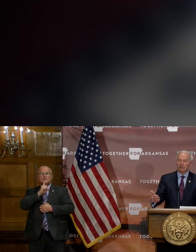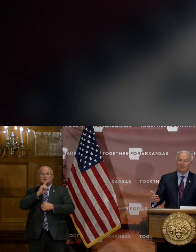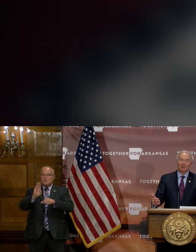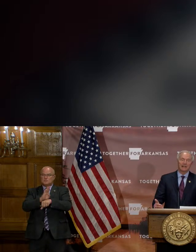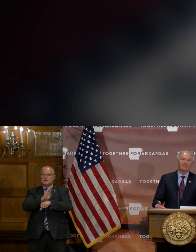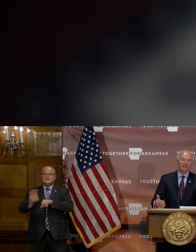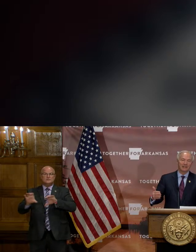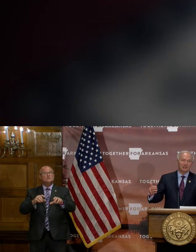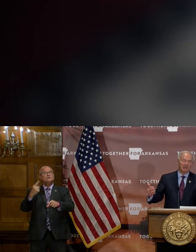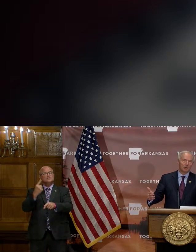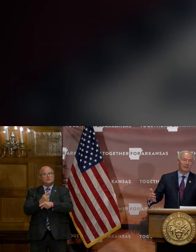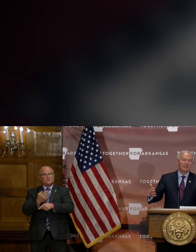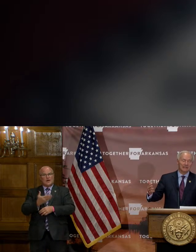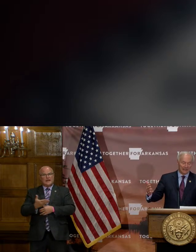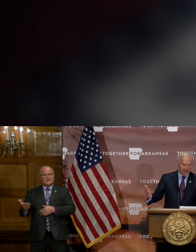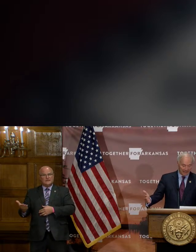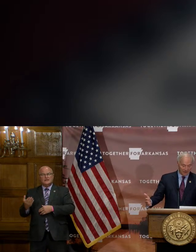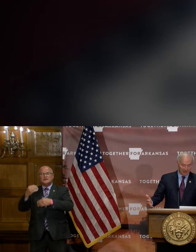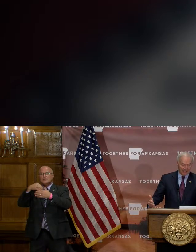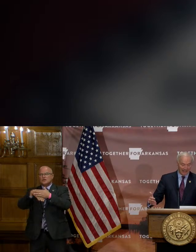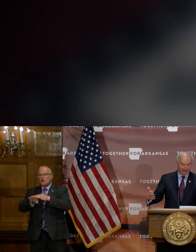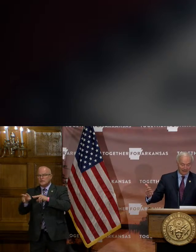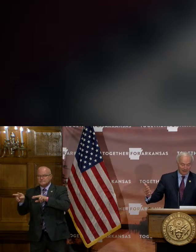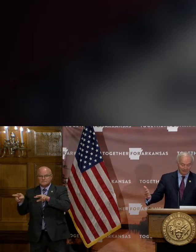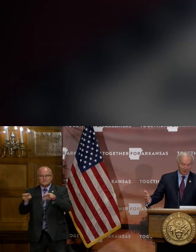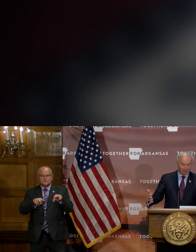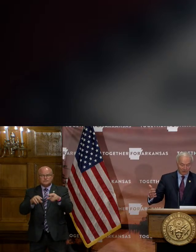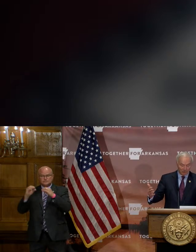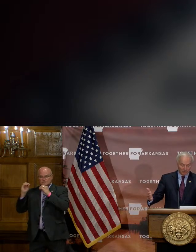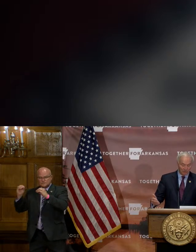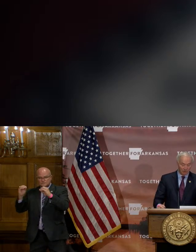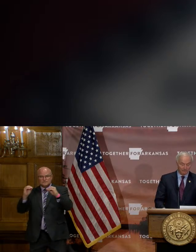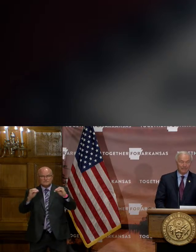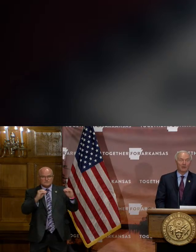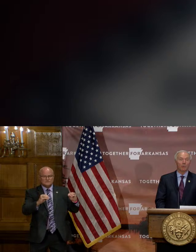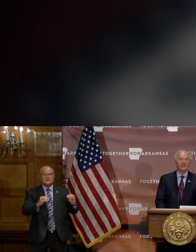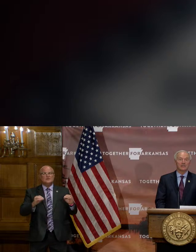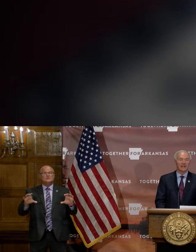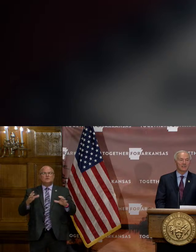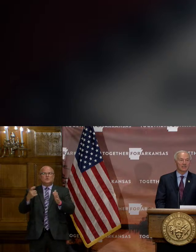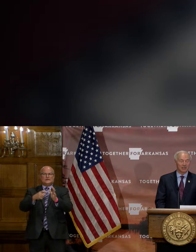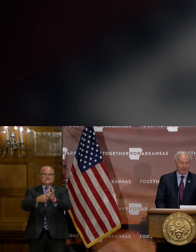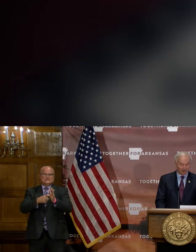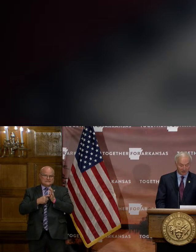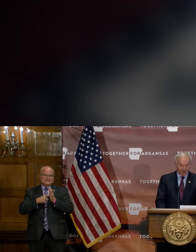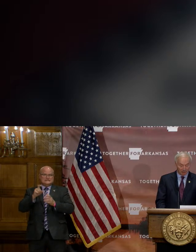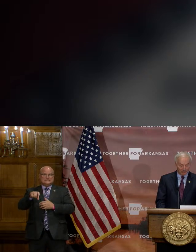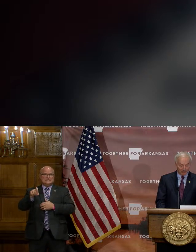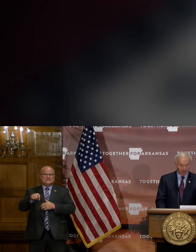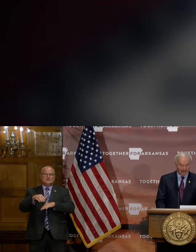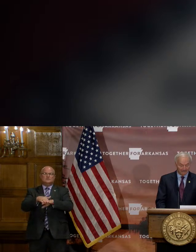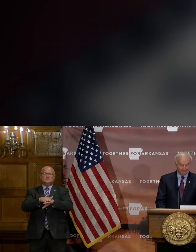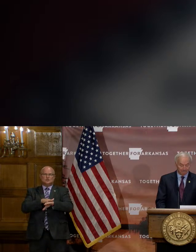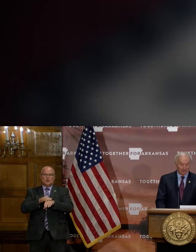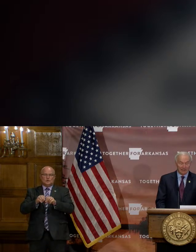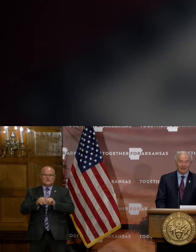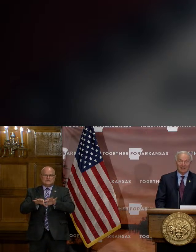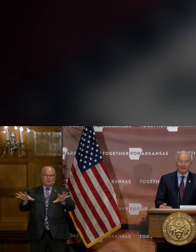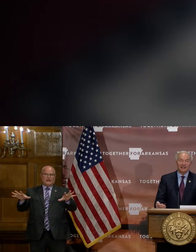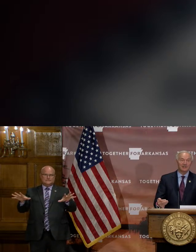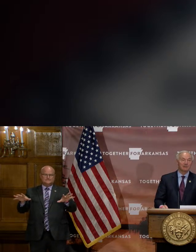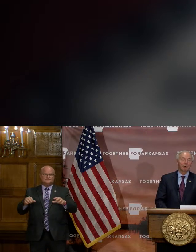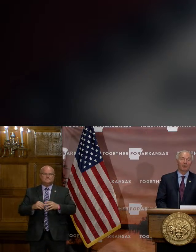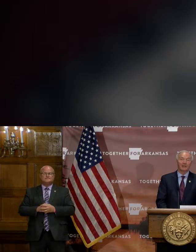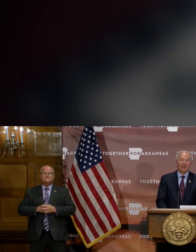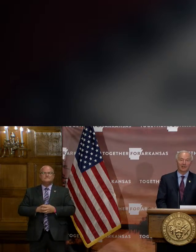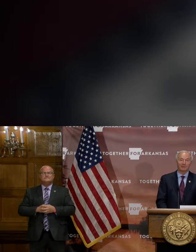businesses are doing the right things, to go in, to educate folks to do what is necessary to slow the spread.